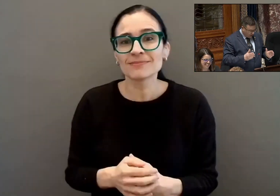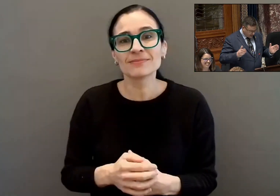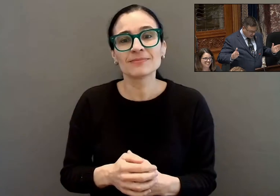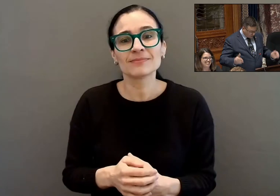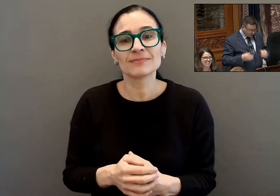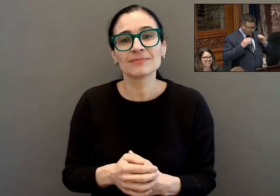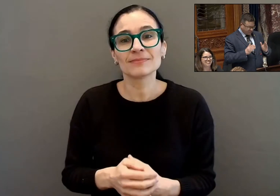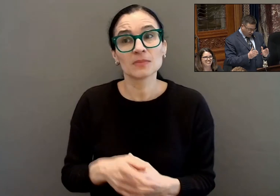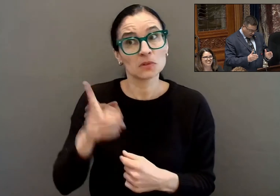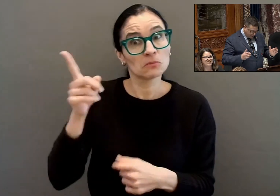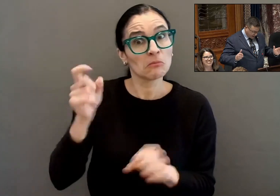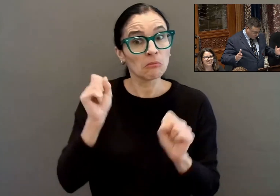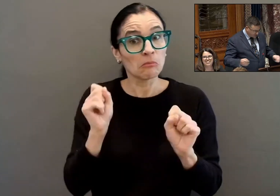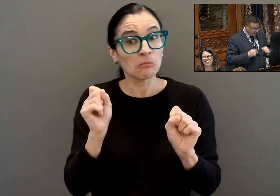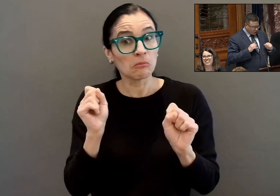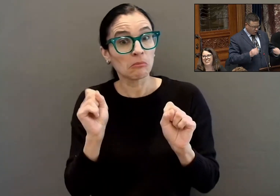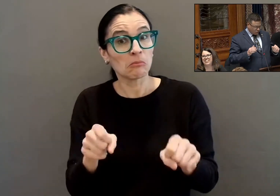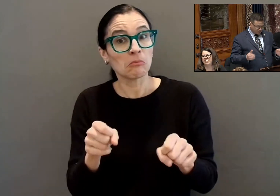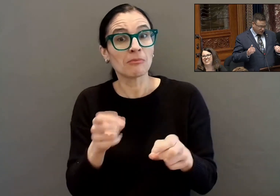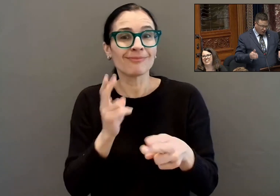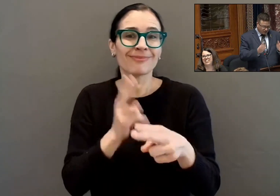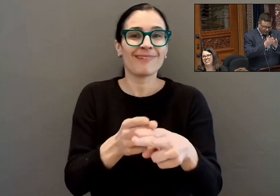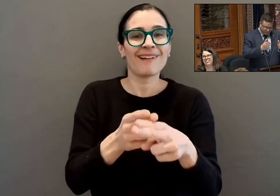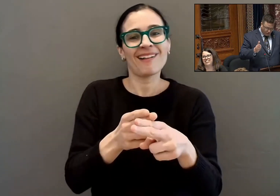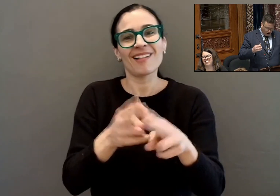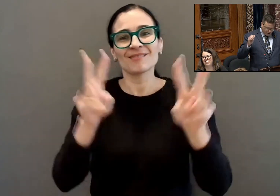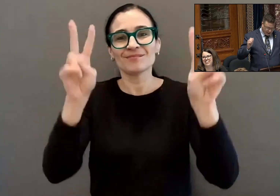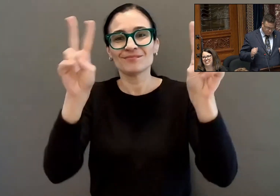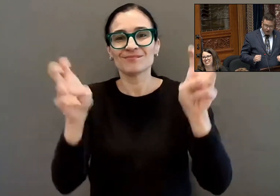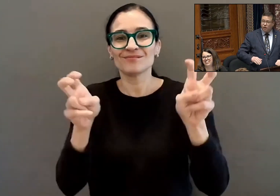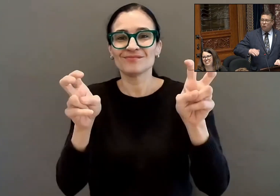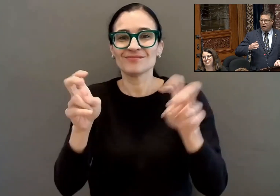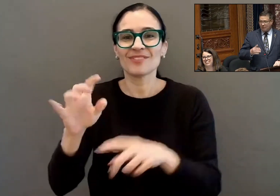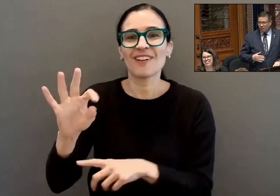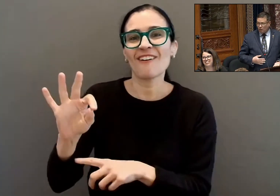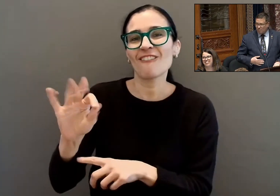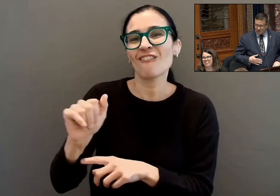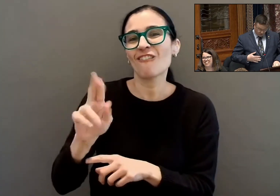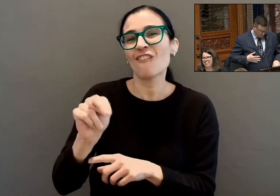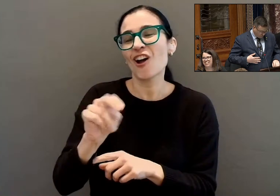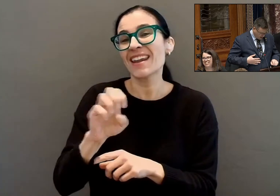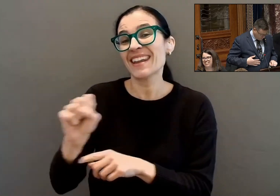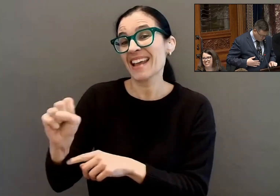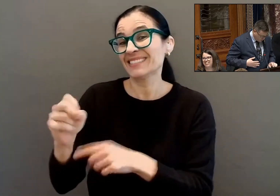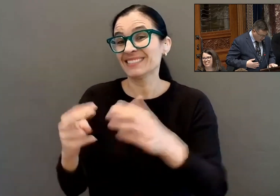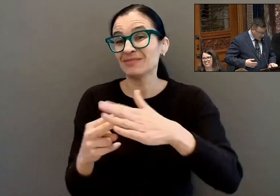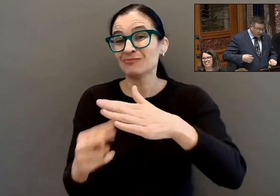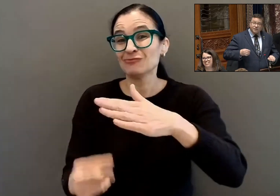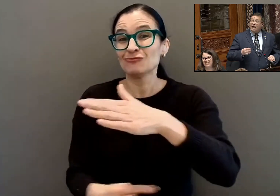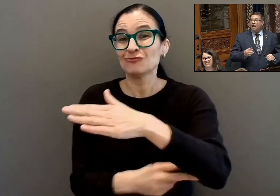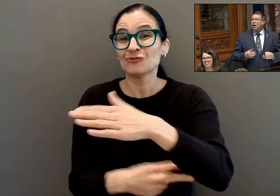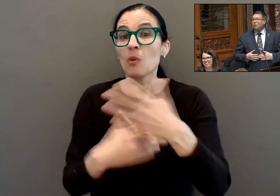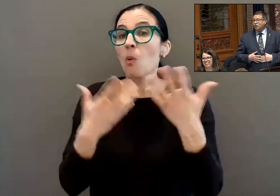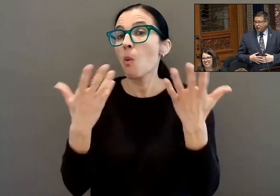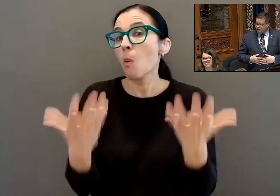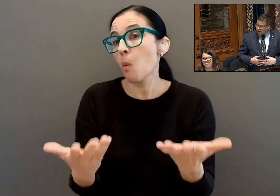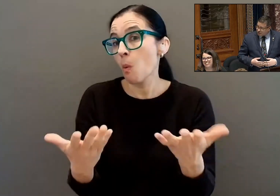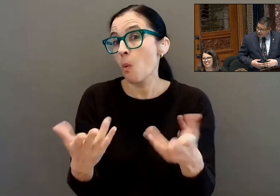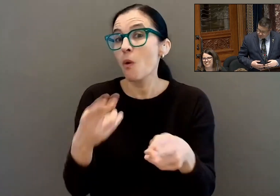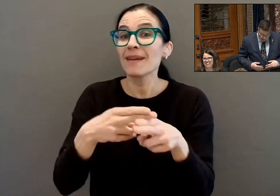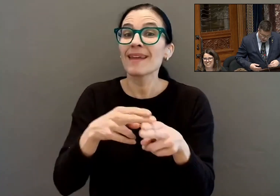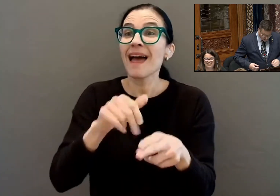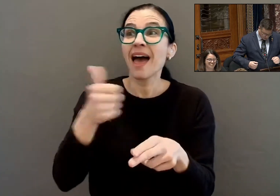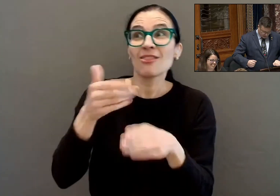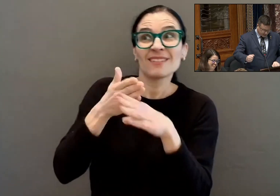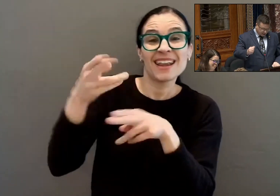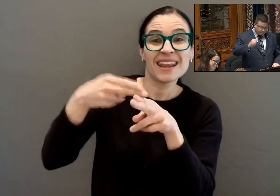the Farney Bridge, the Farney Bridge. You could call it the Farney Bridge, or name it for Mr. Premier. Taylor Bridge is just